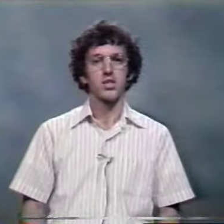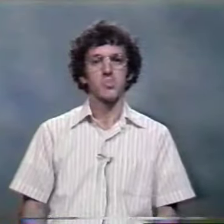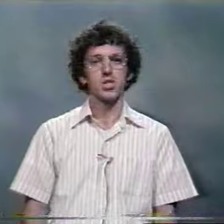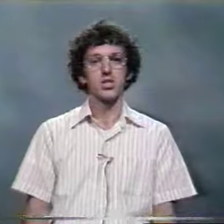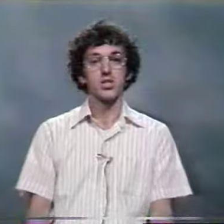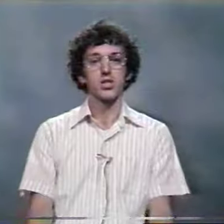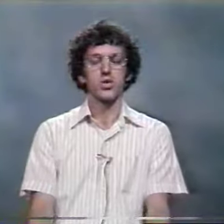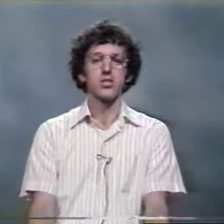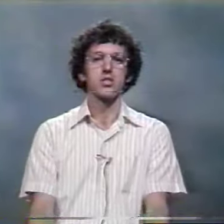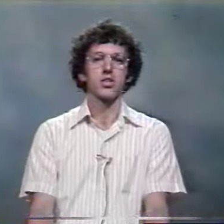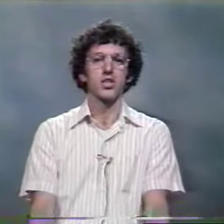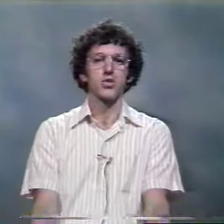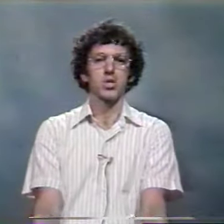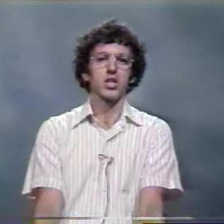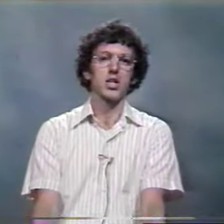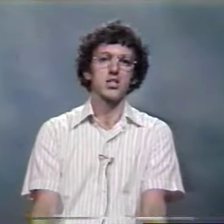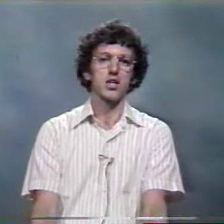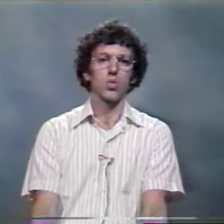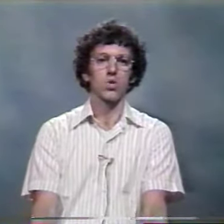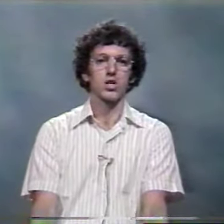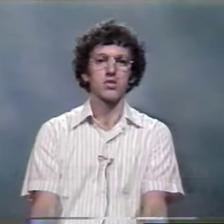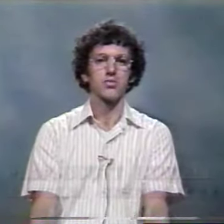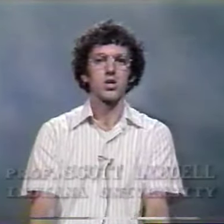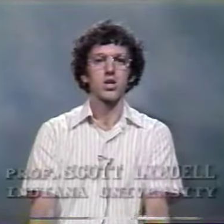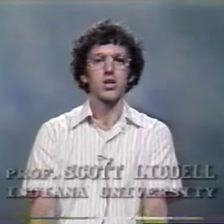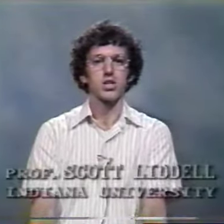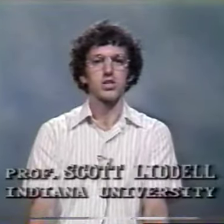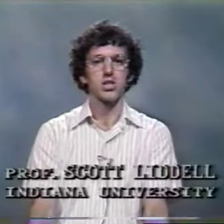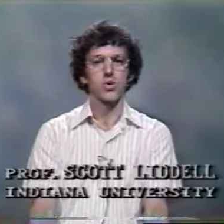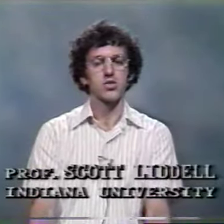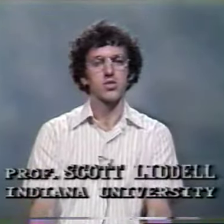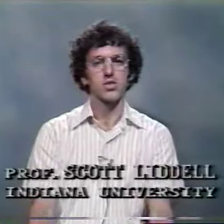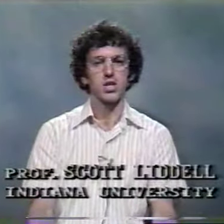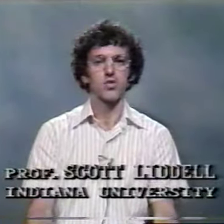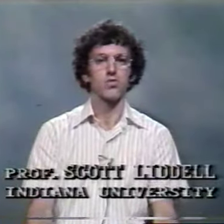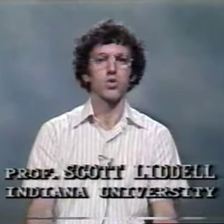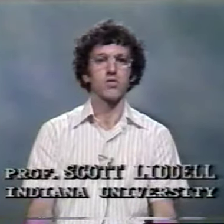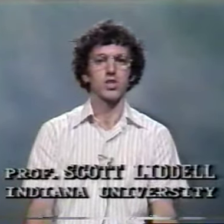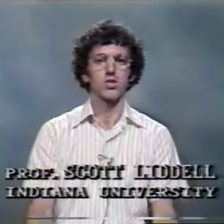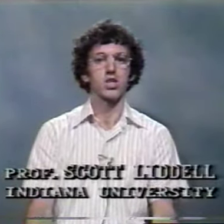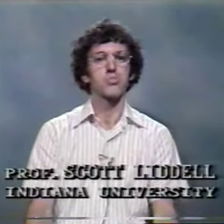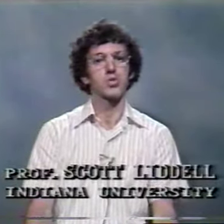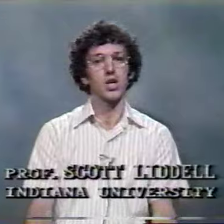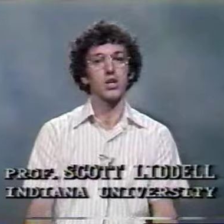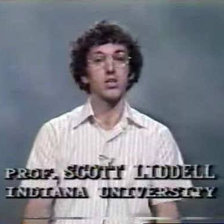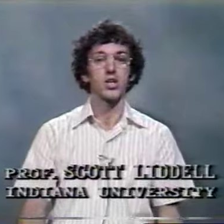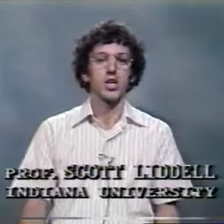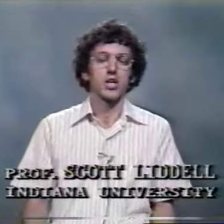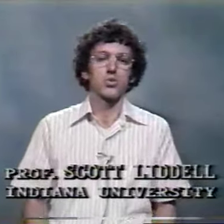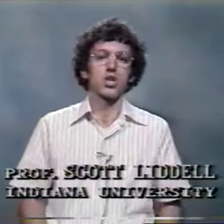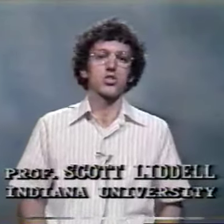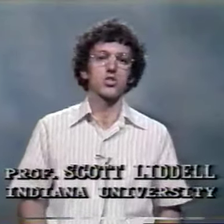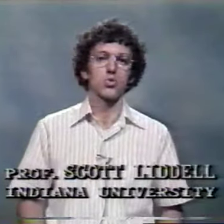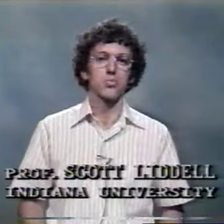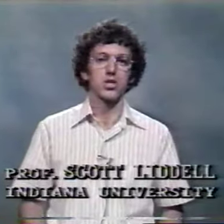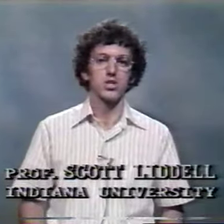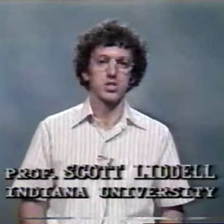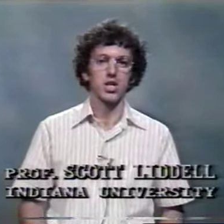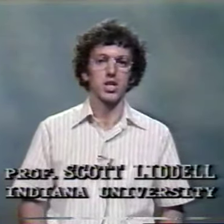The tapes in this series, Intermediate ASL 1, are a continuation of the set of 40 videotapes titled Introduction to American Sign